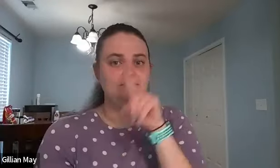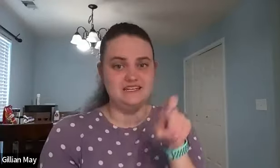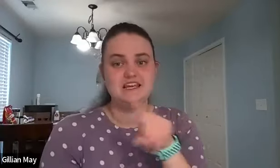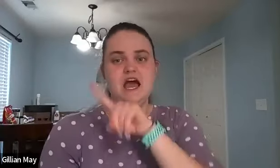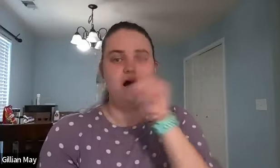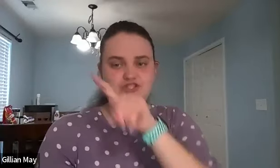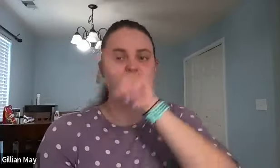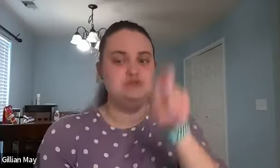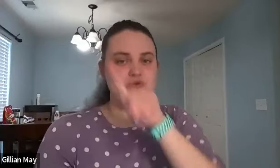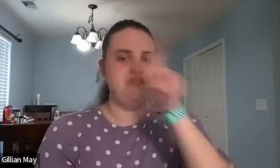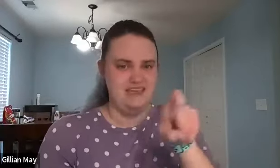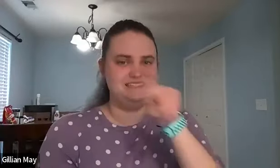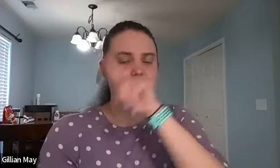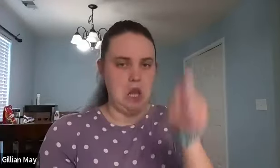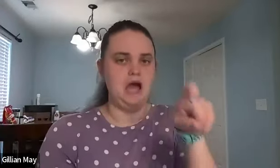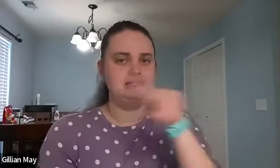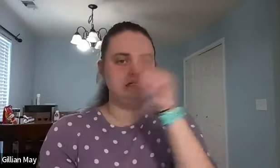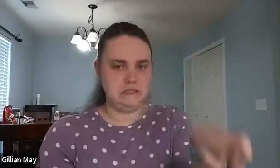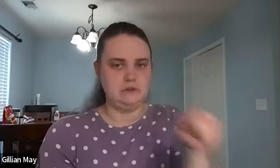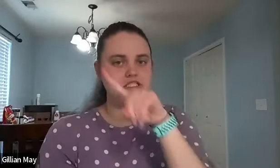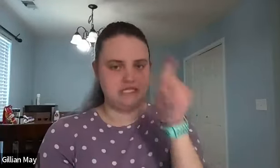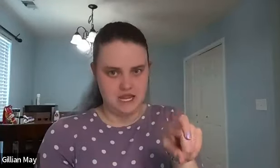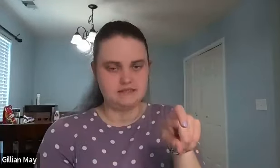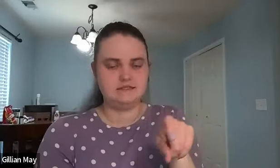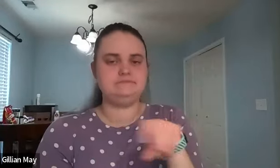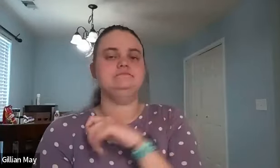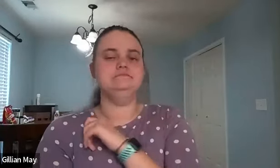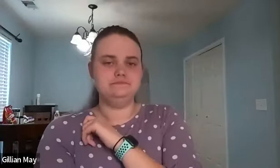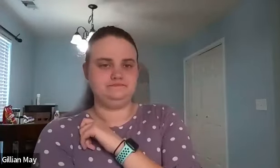this, I'll do this a lot. Question, ask.